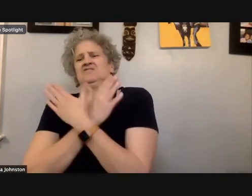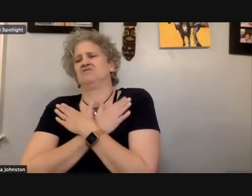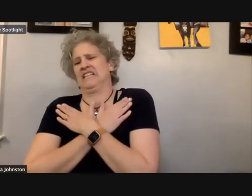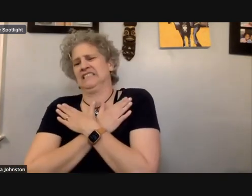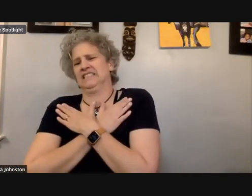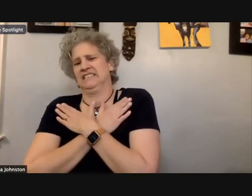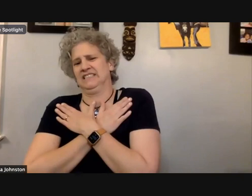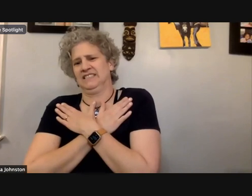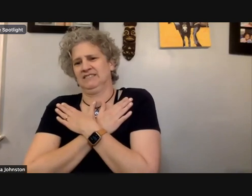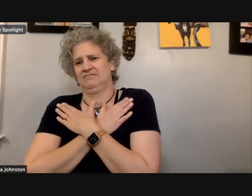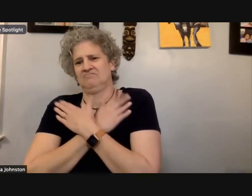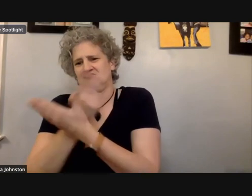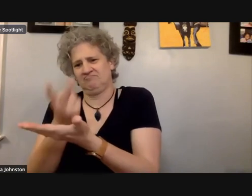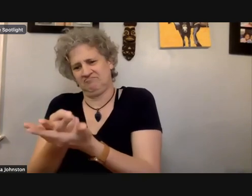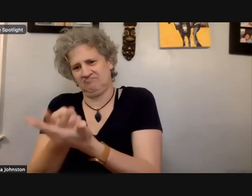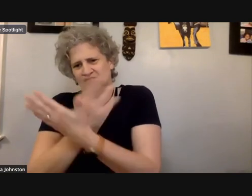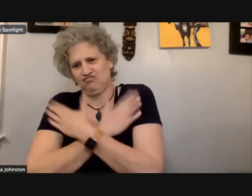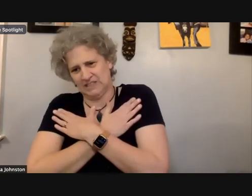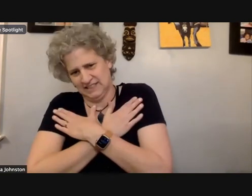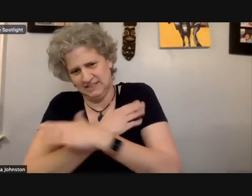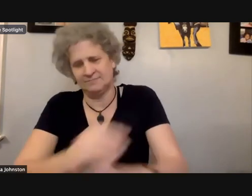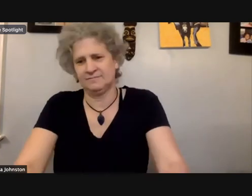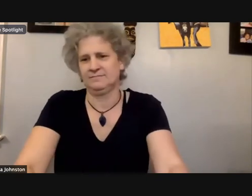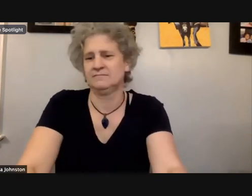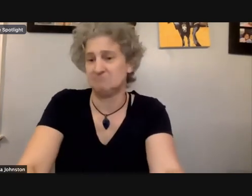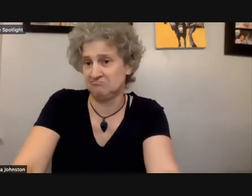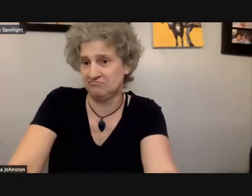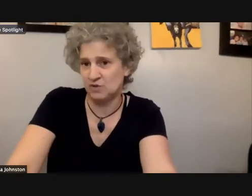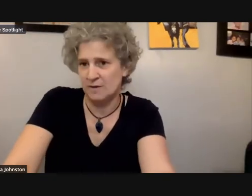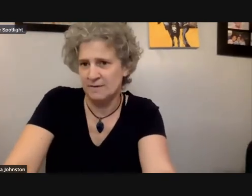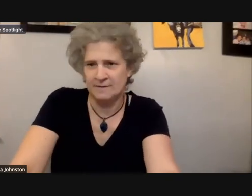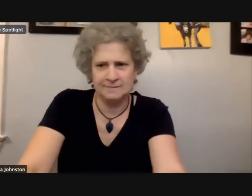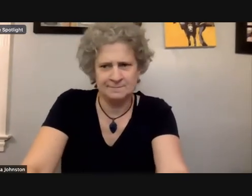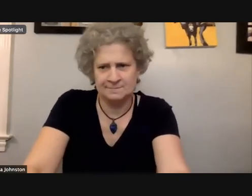the doctor, and then to lie down and rest.